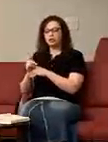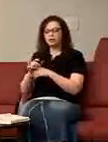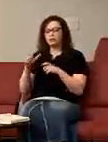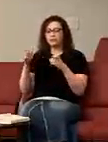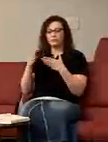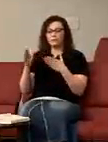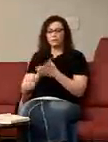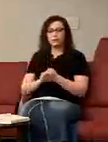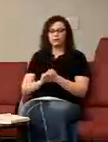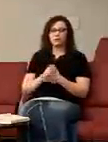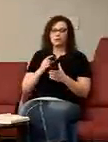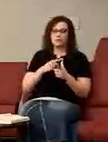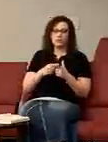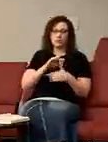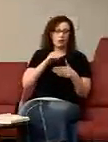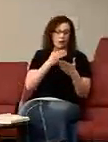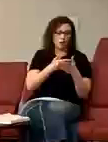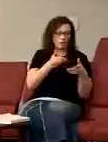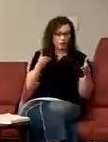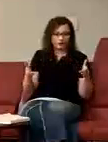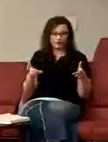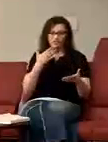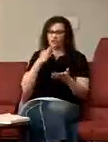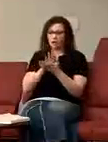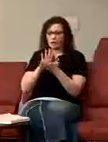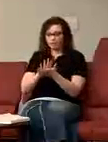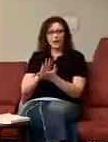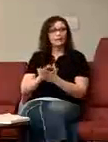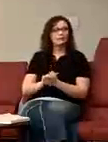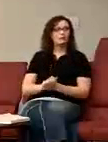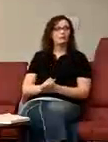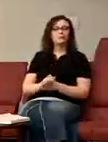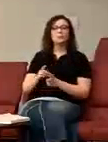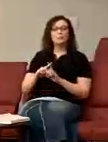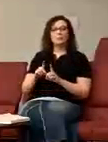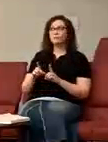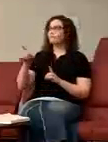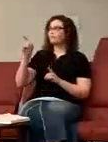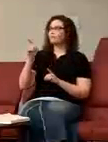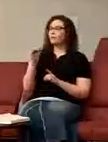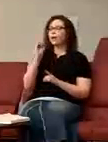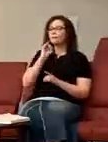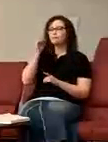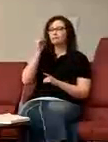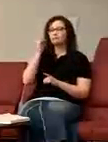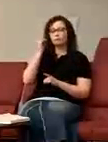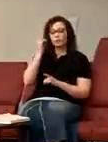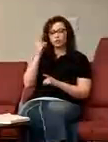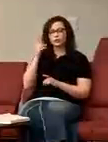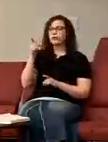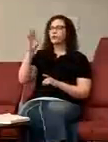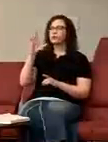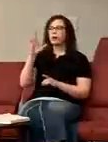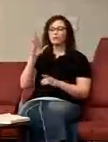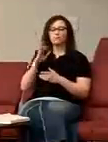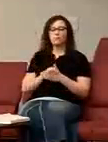I'm like, ooh! Well, then I realized, you know what, God needs to take care of the little things. And what he'll do is he'll put you in spaces